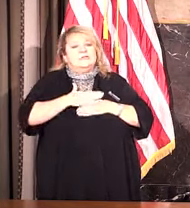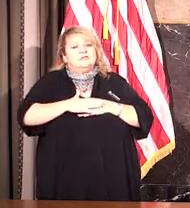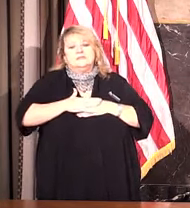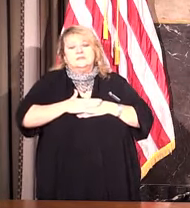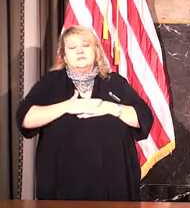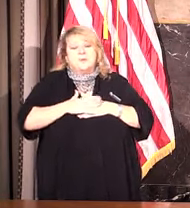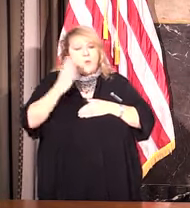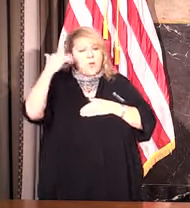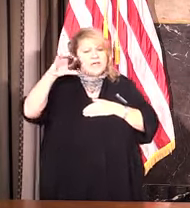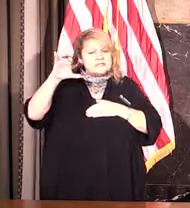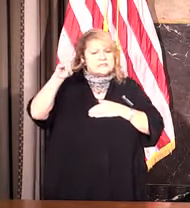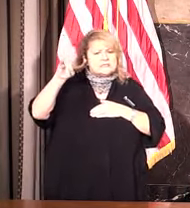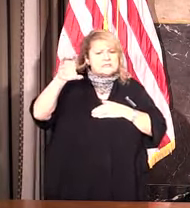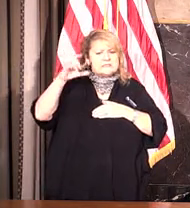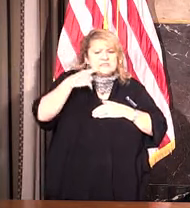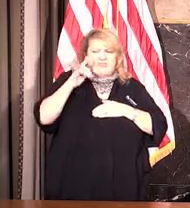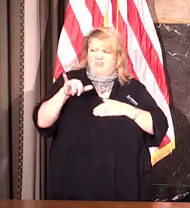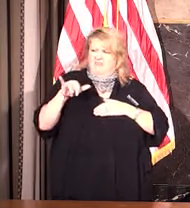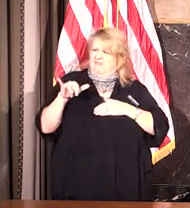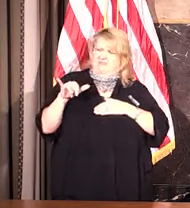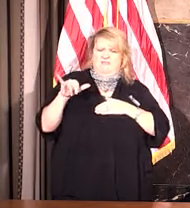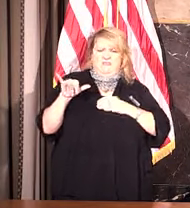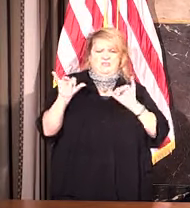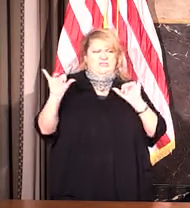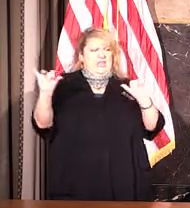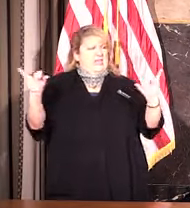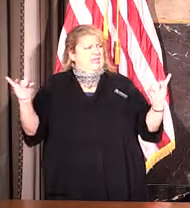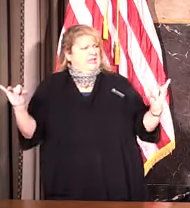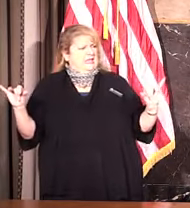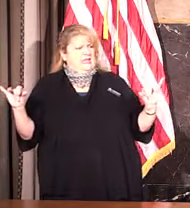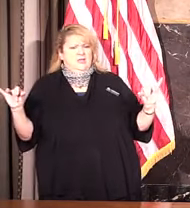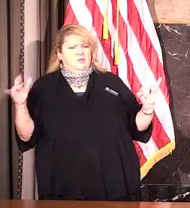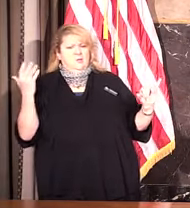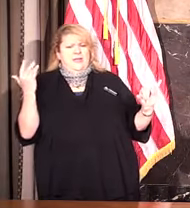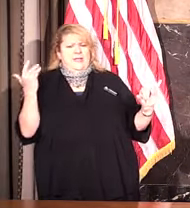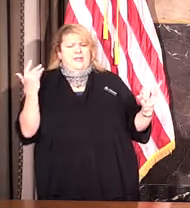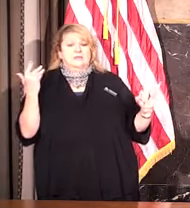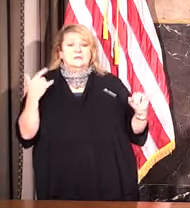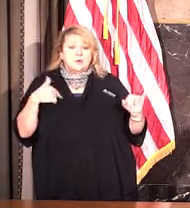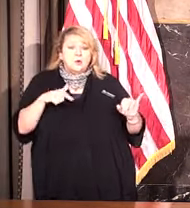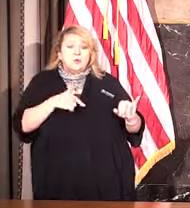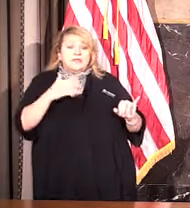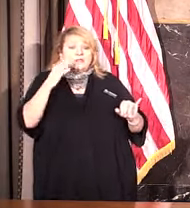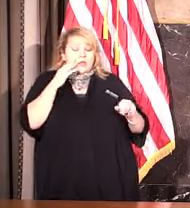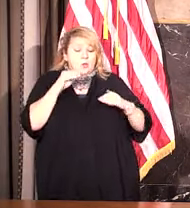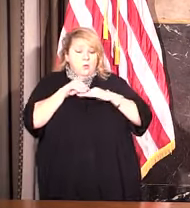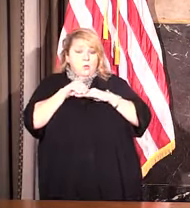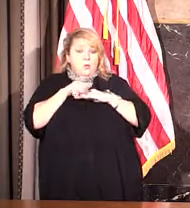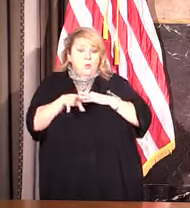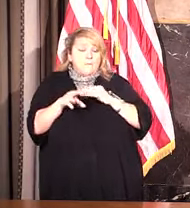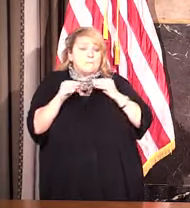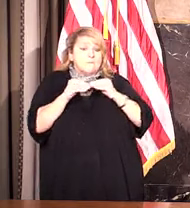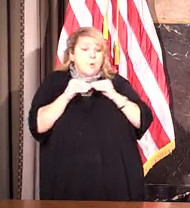They said that because at this point in the pandemic, we know risk of transmission is higher